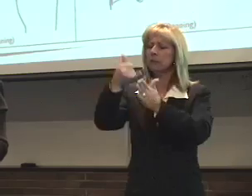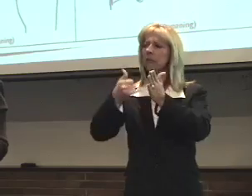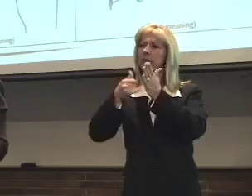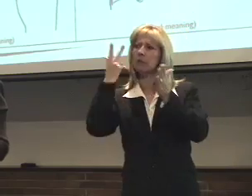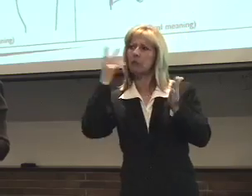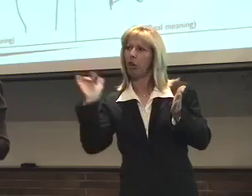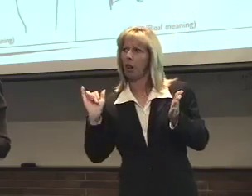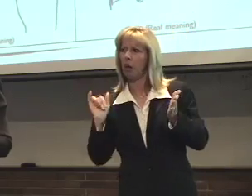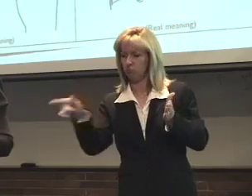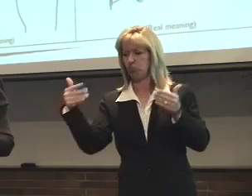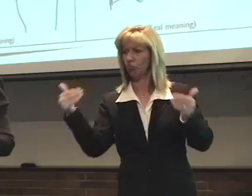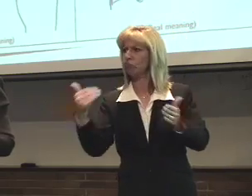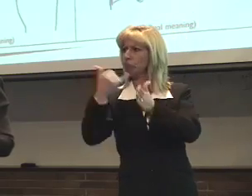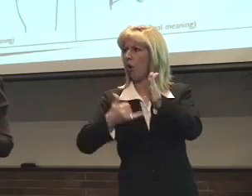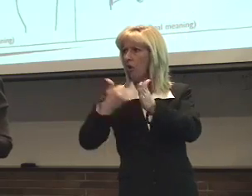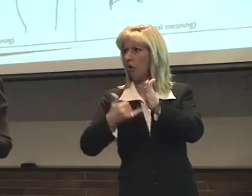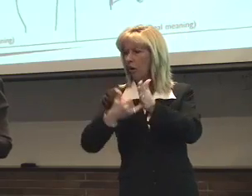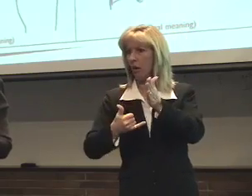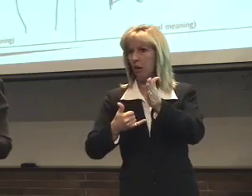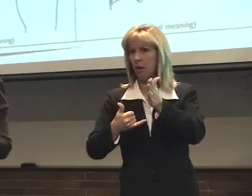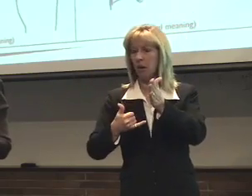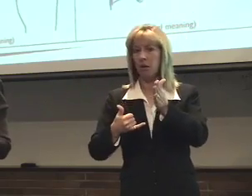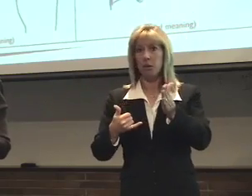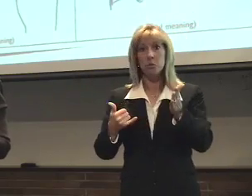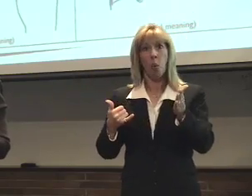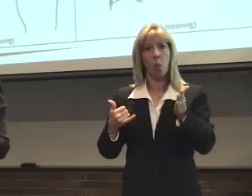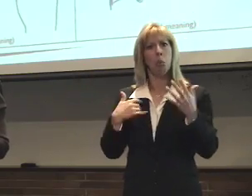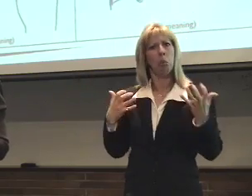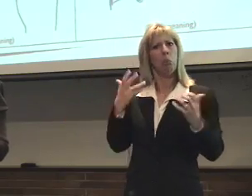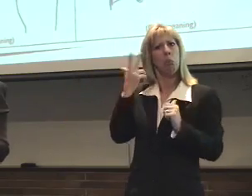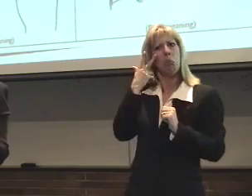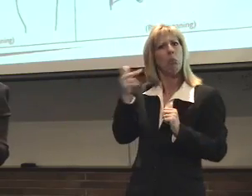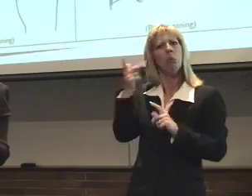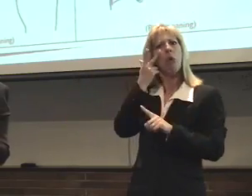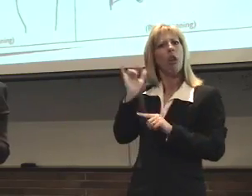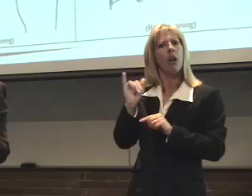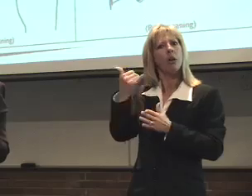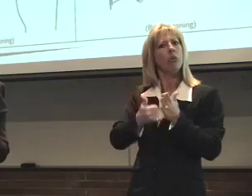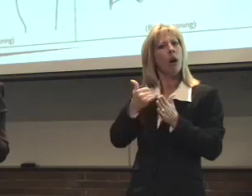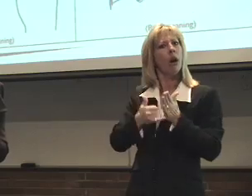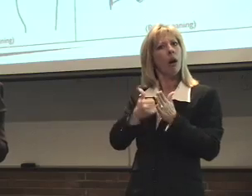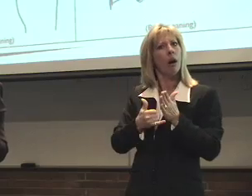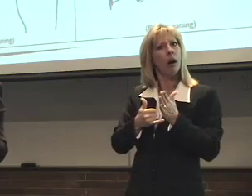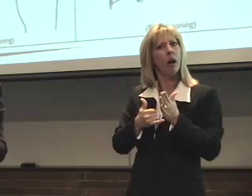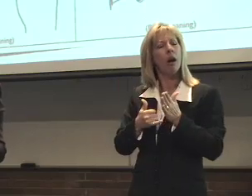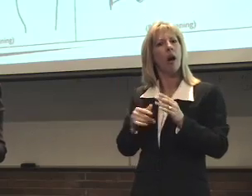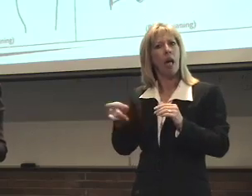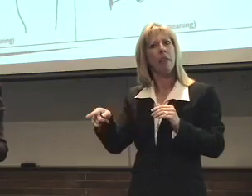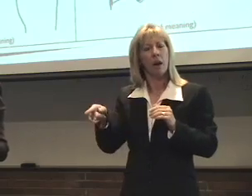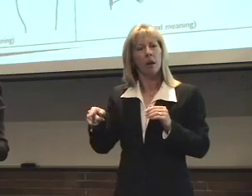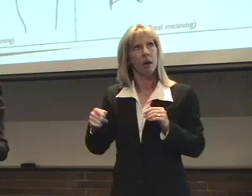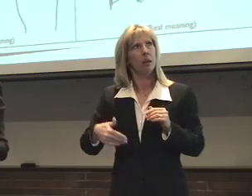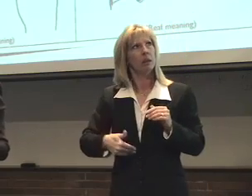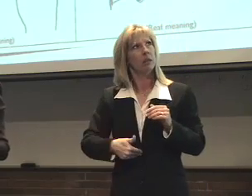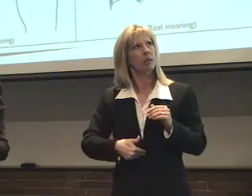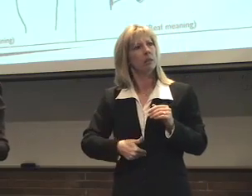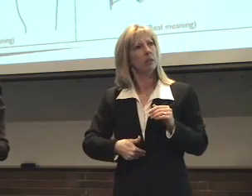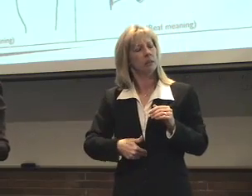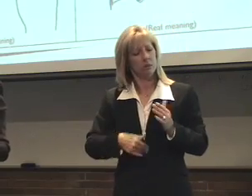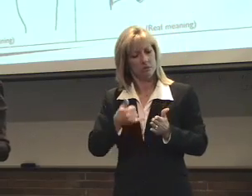do that is so they see how absurd that would be. So they start developing more of a gut, that's ridiculous. It can't